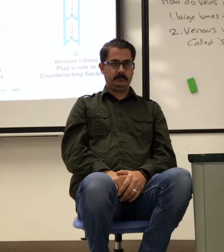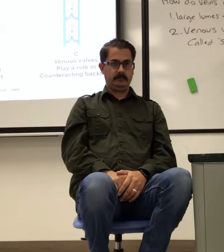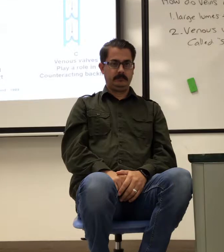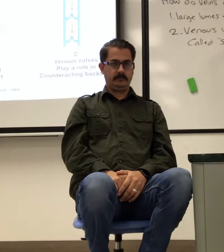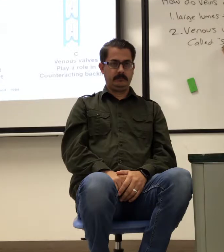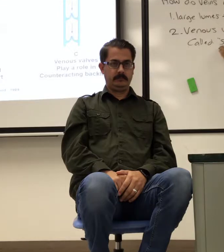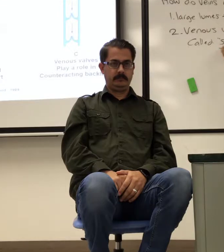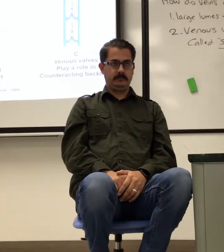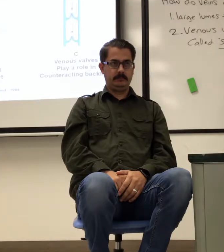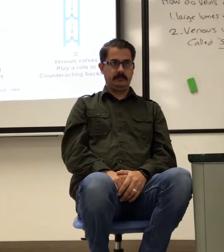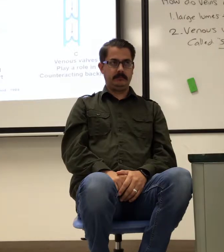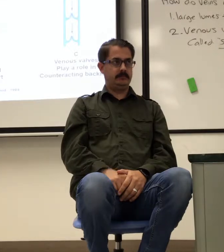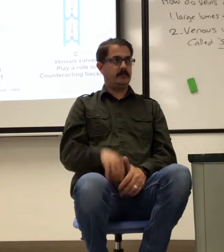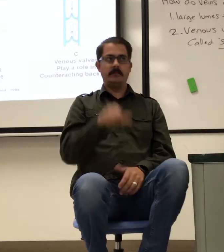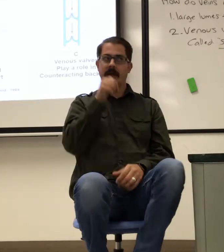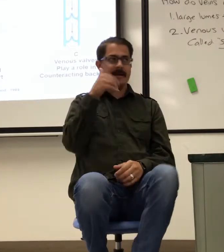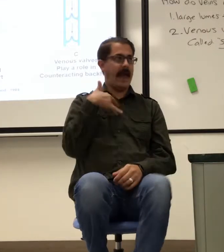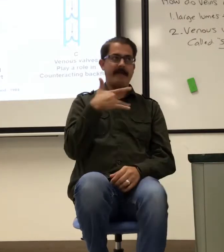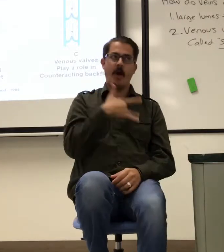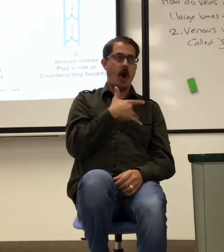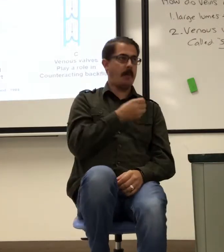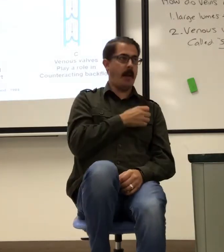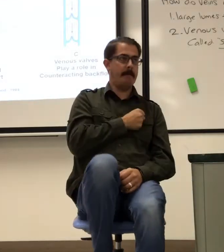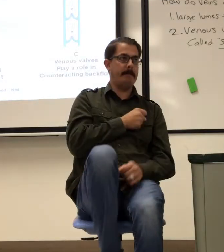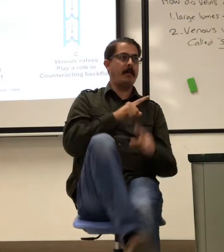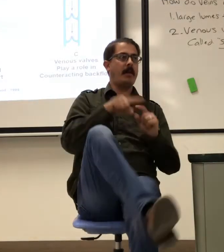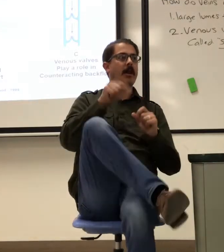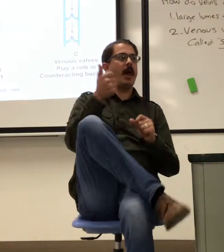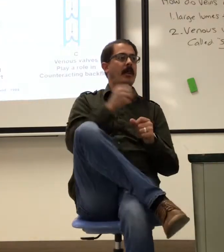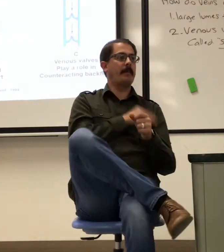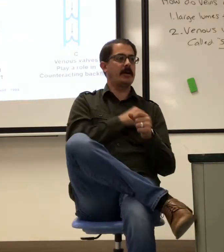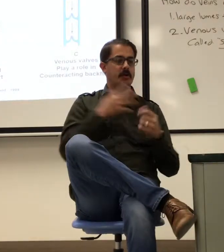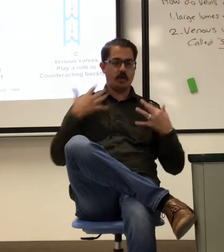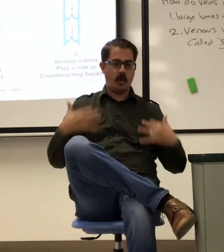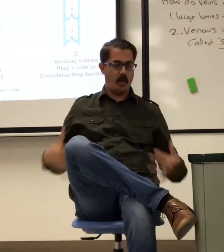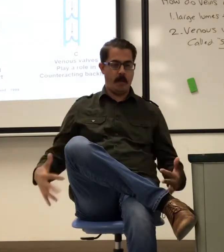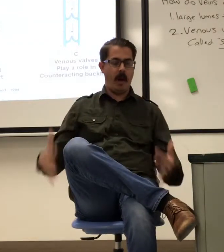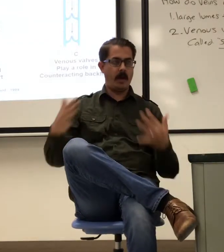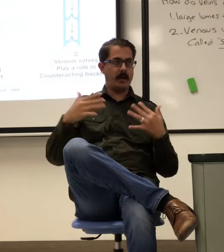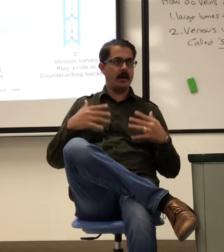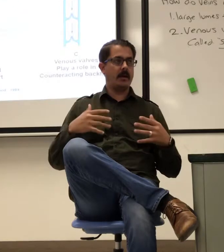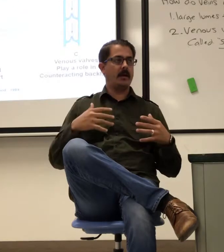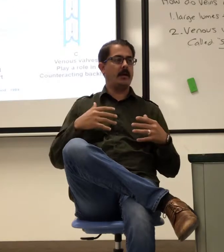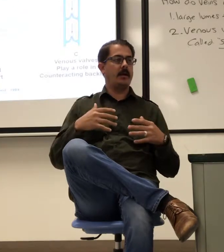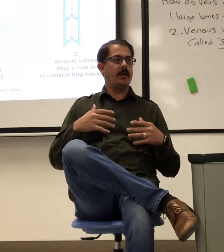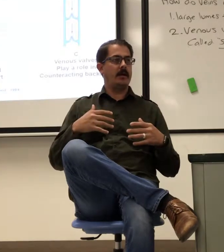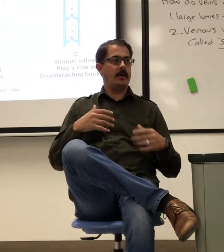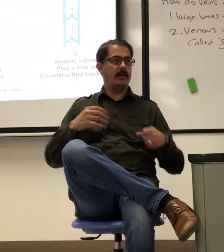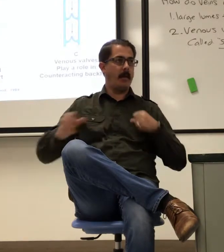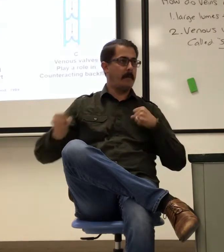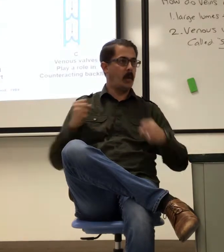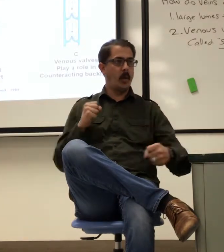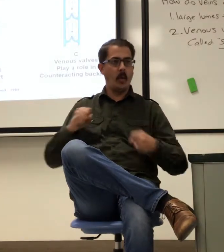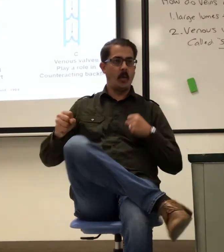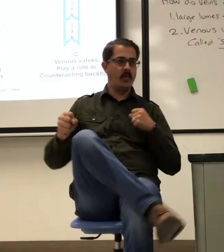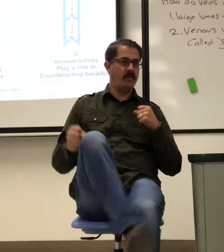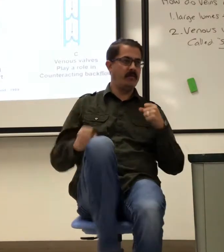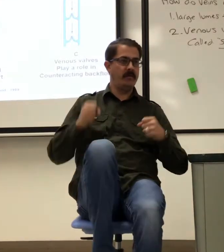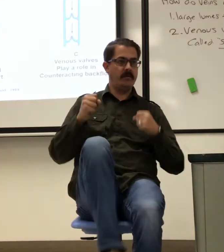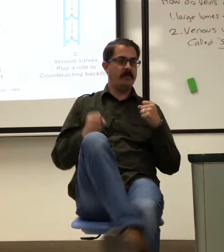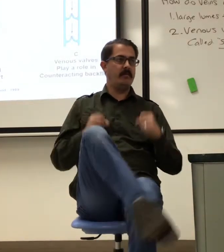It doesn't have the heart pump, but your other muscles throughout your body contract, move. So that's why it helps